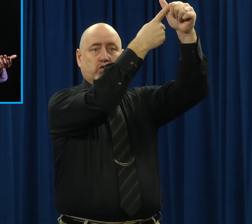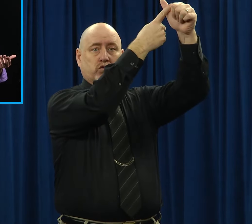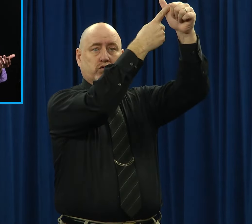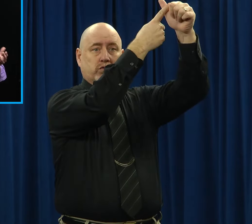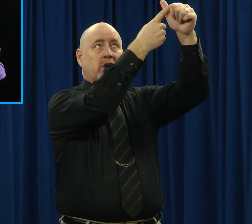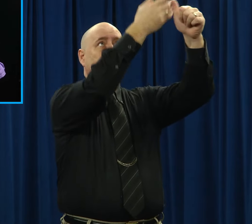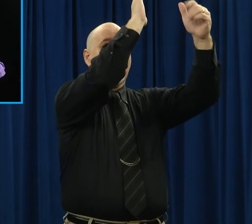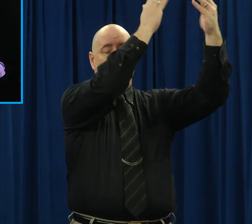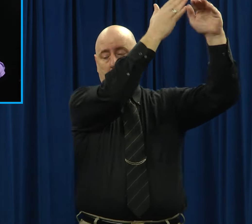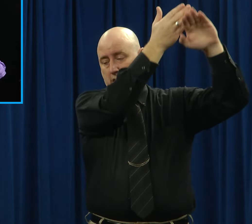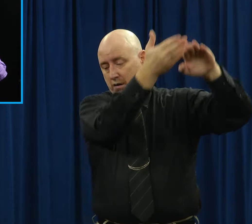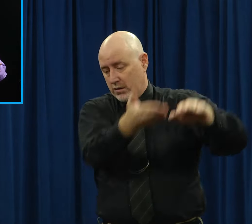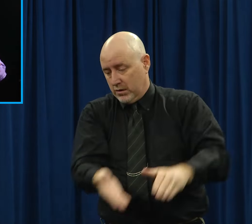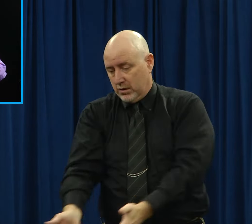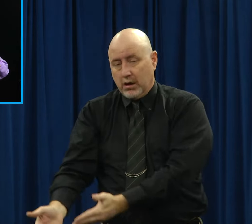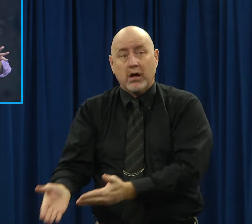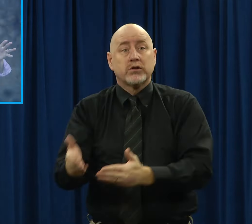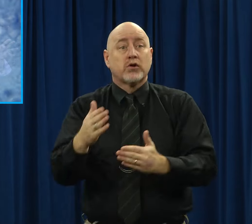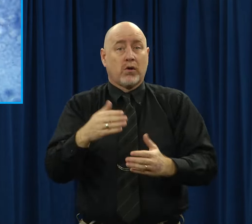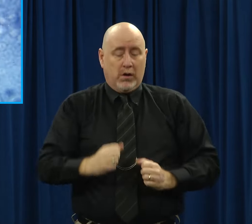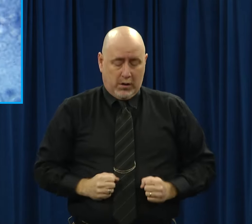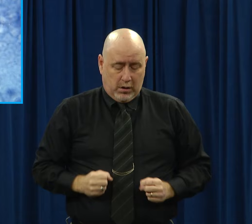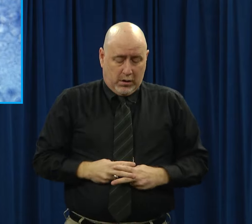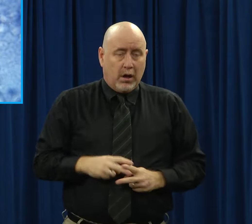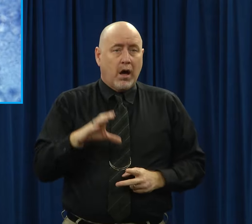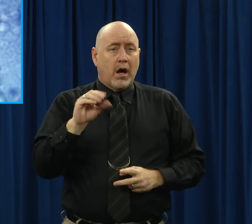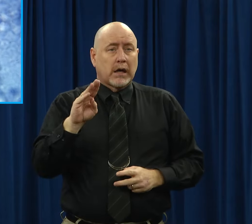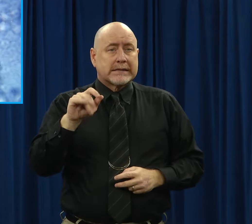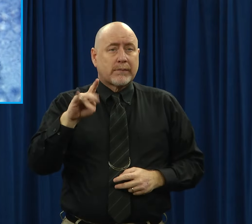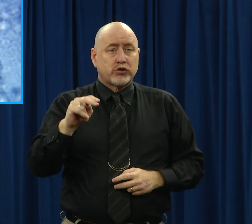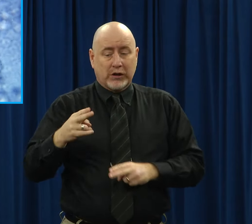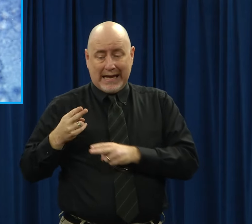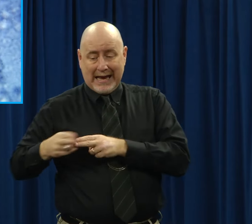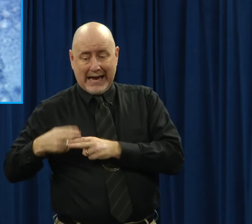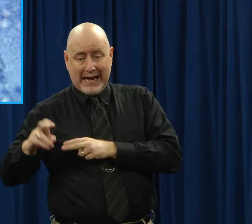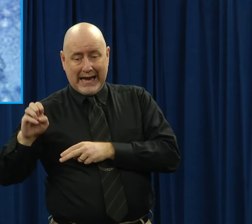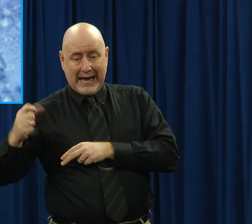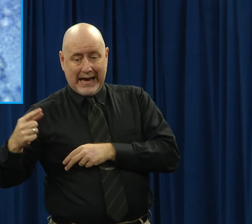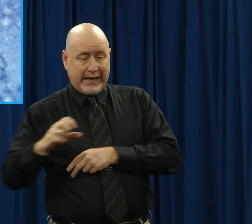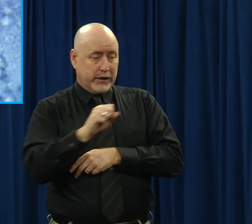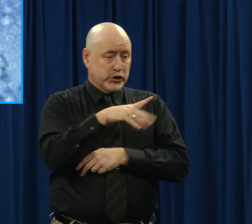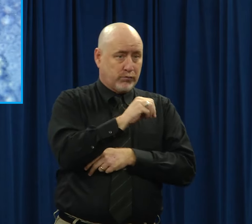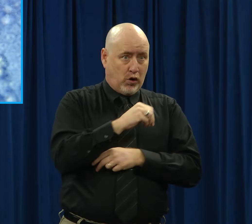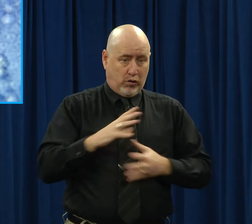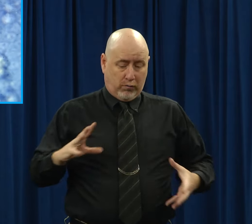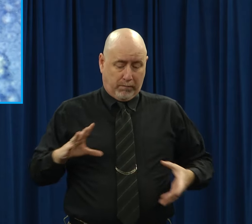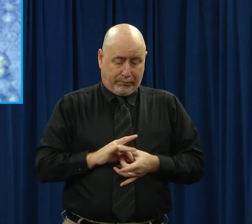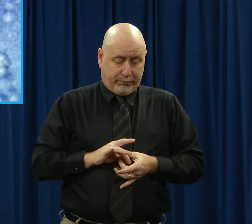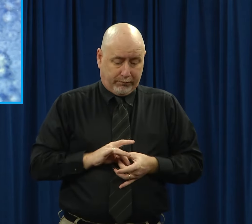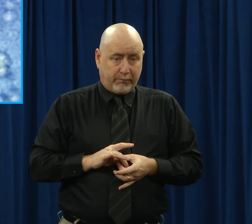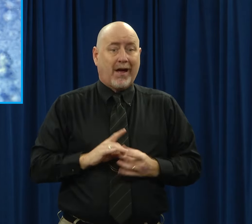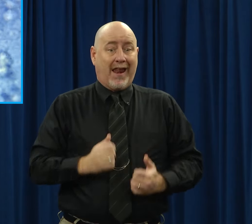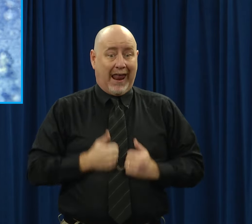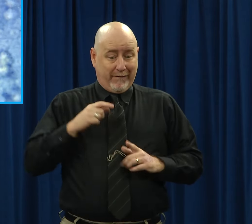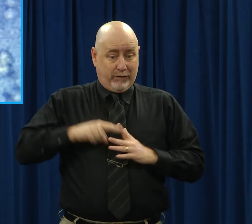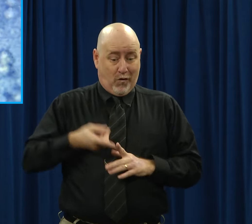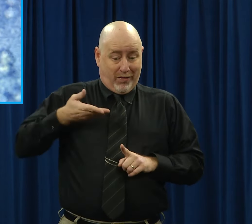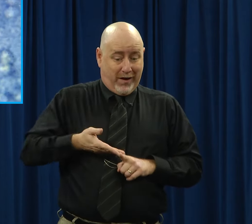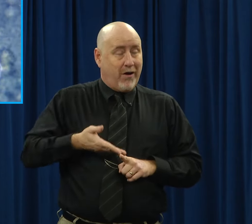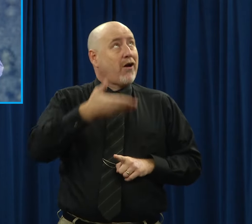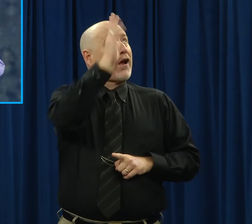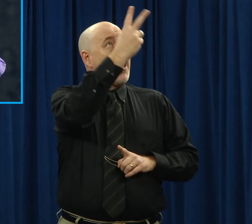from heaven. It comes from God. And so at the point of conception, when the egg meets the sperm and a human life is